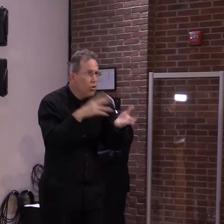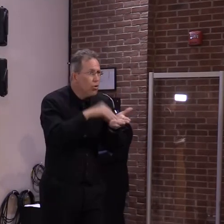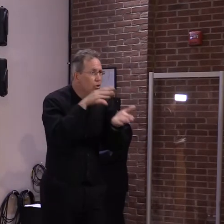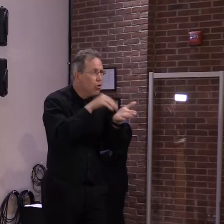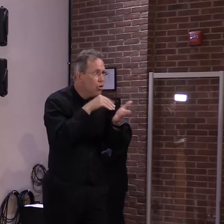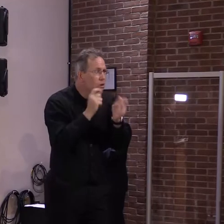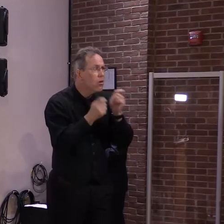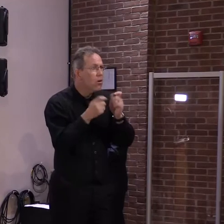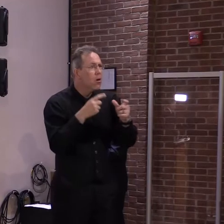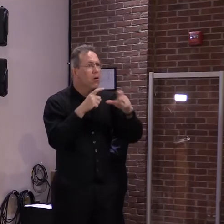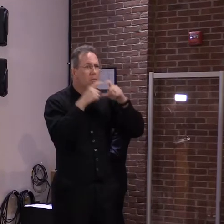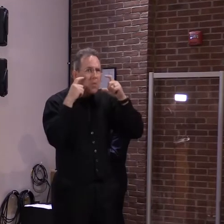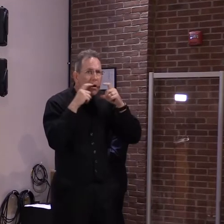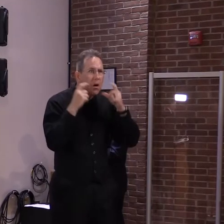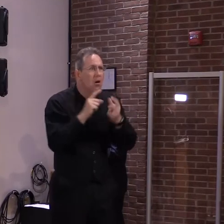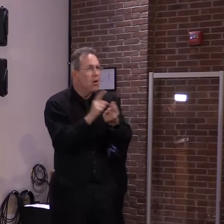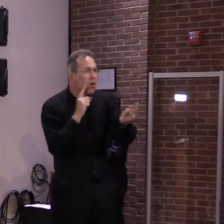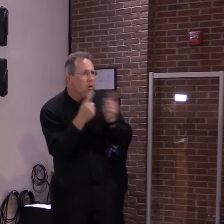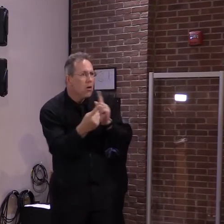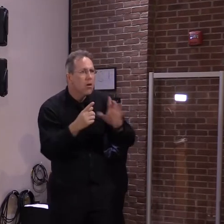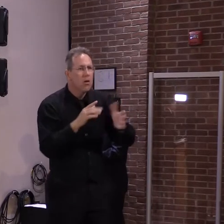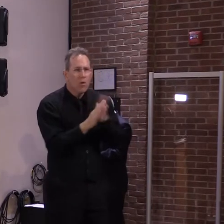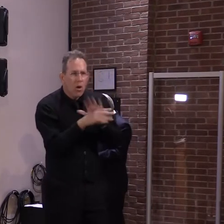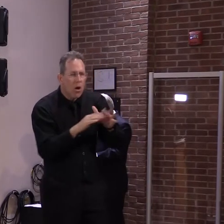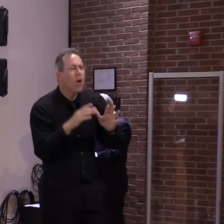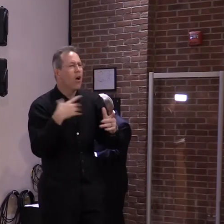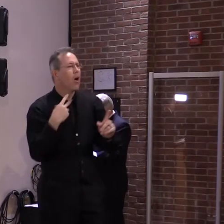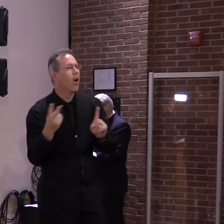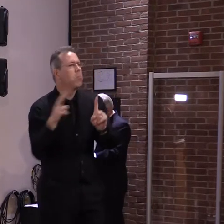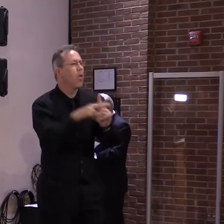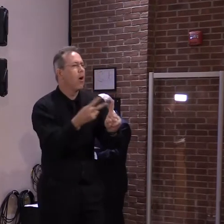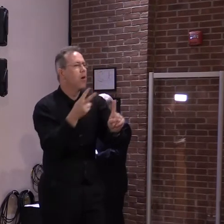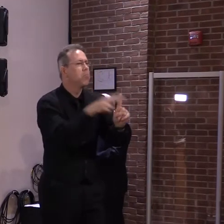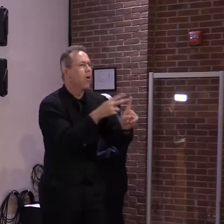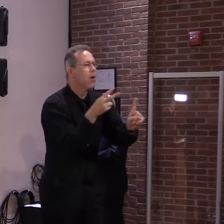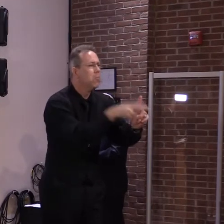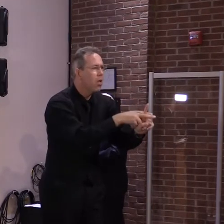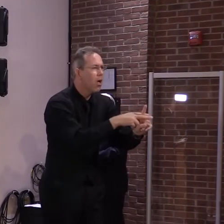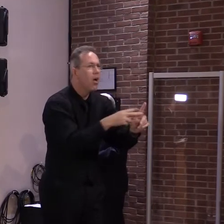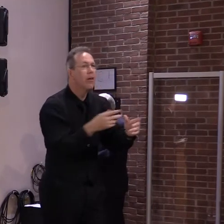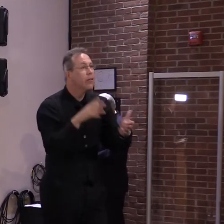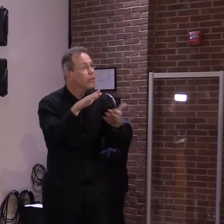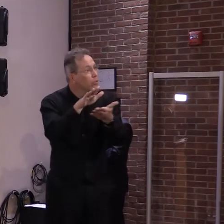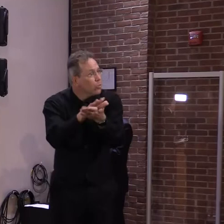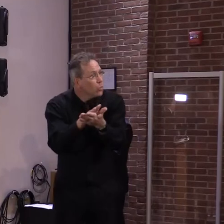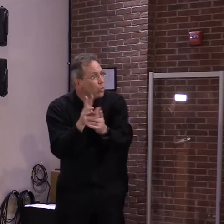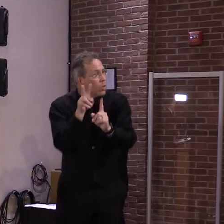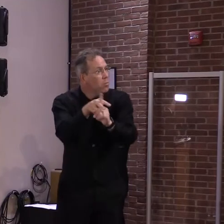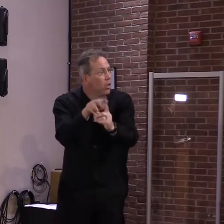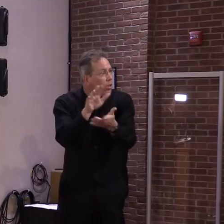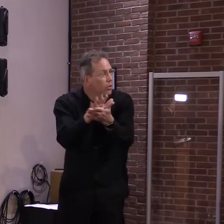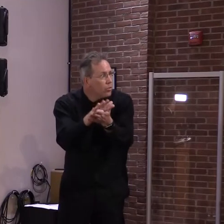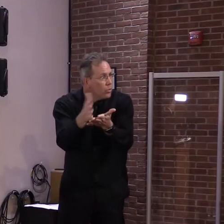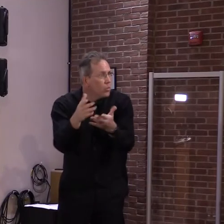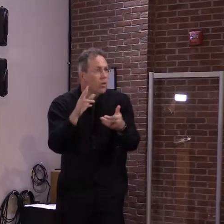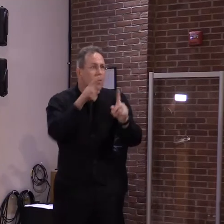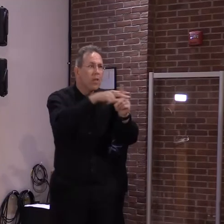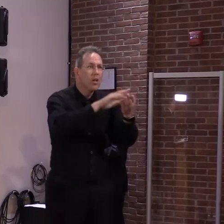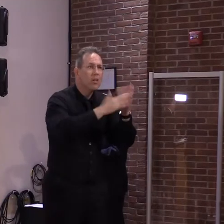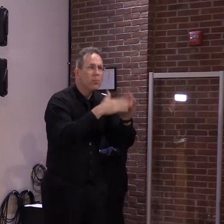tools to know how to continue to mitigate the spread of the virus while we get more people vaccinated. And it is